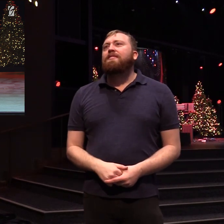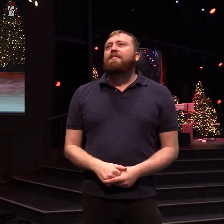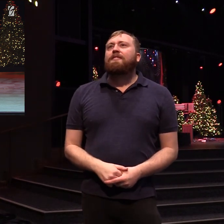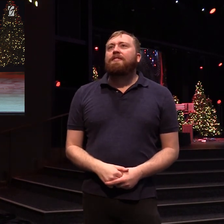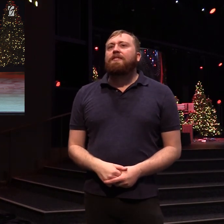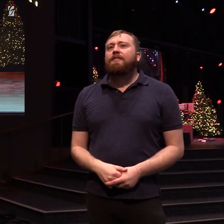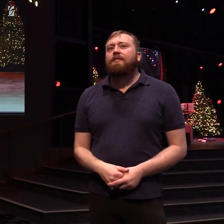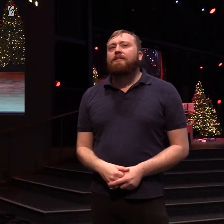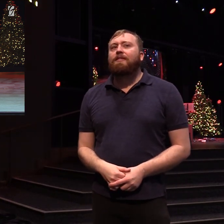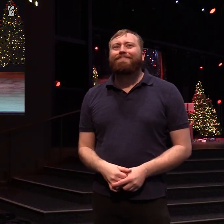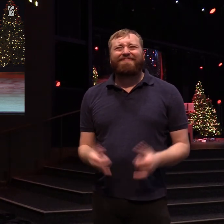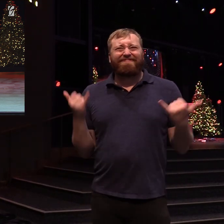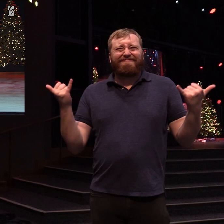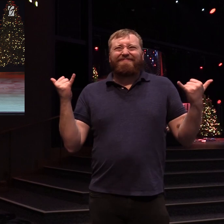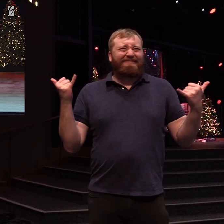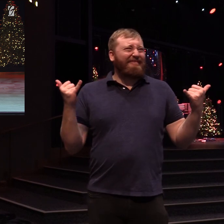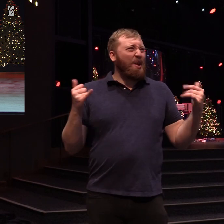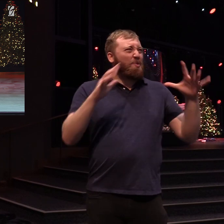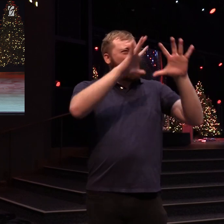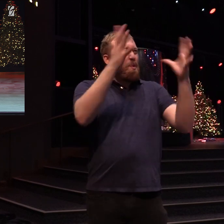Boy, the world is upside down.